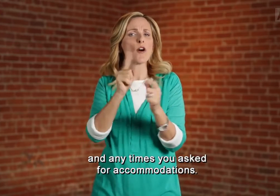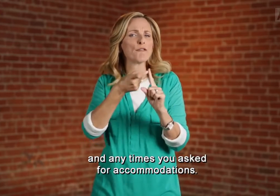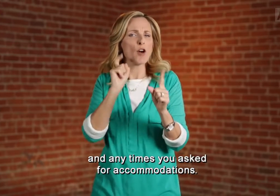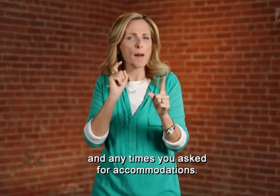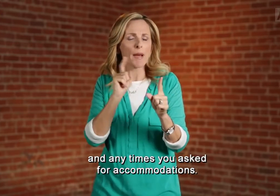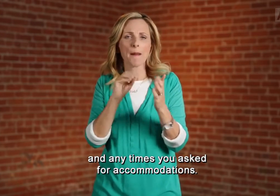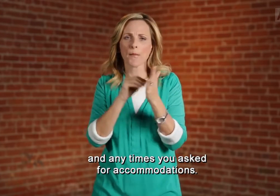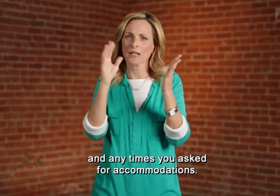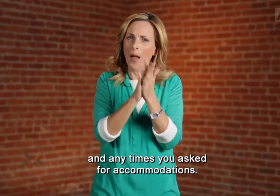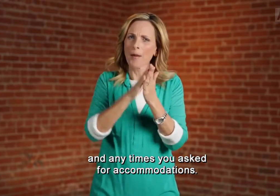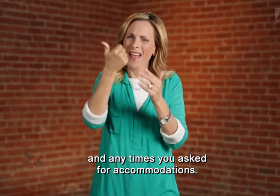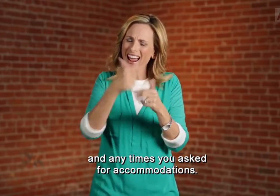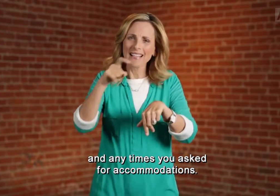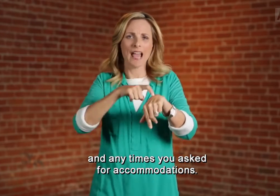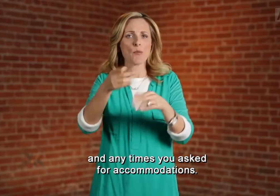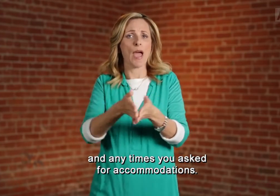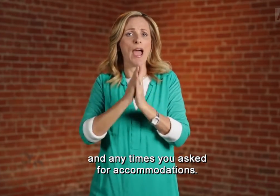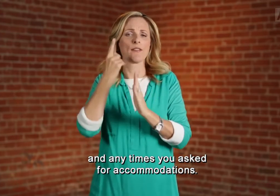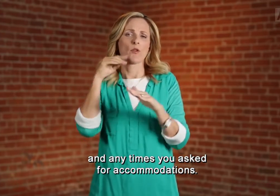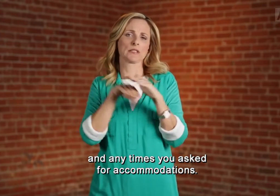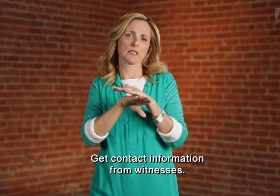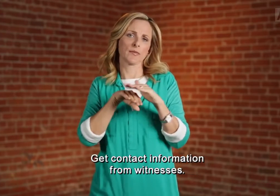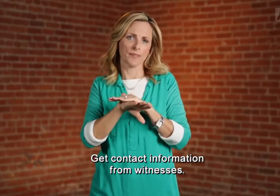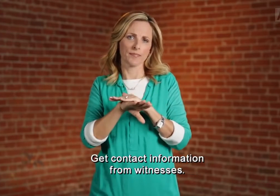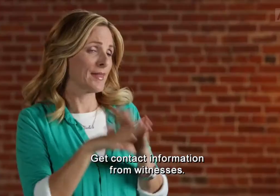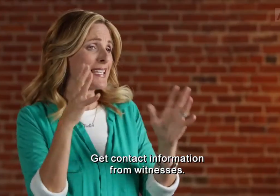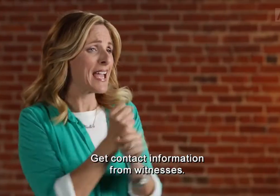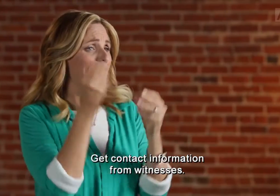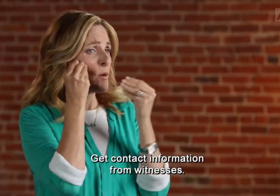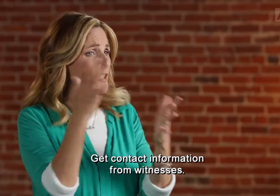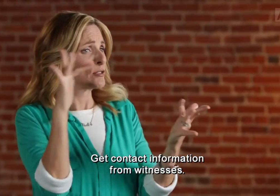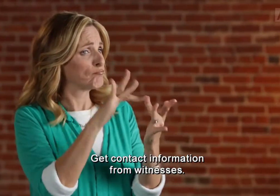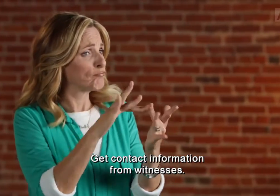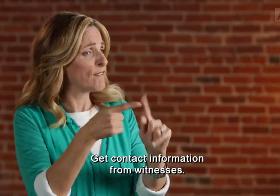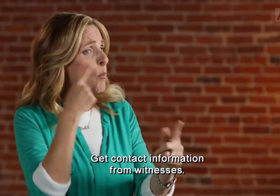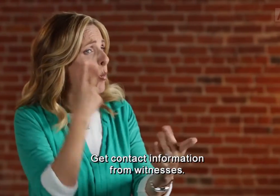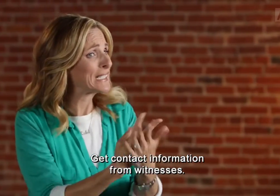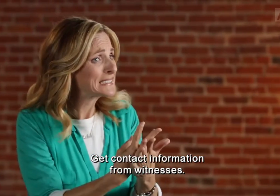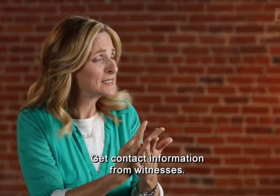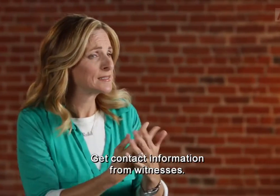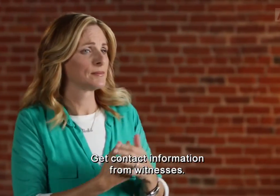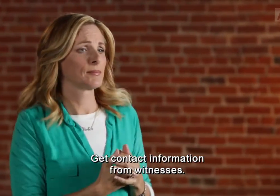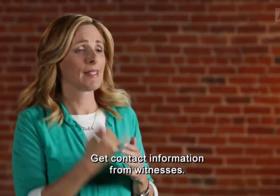from, and any times you asked for accommodations. Get contact information from witnesses.